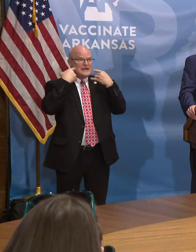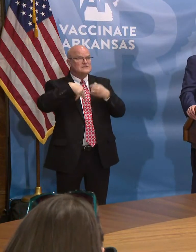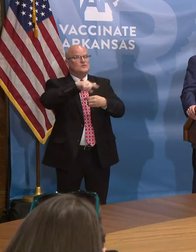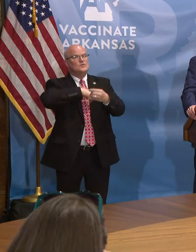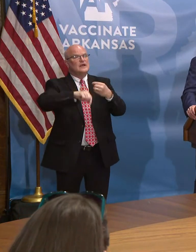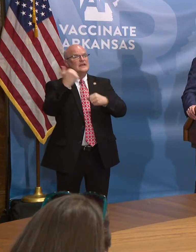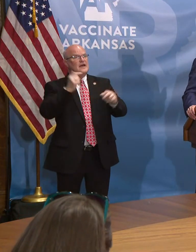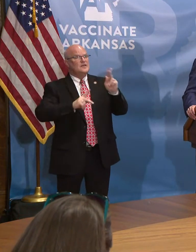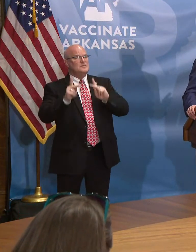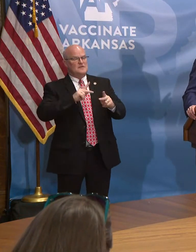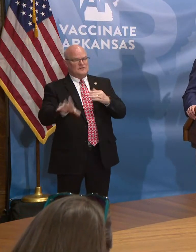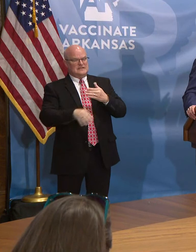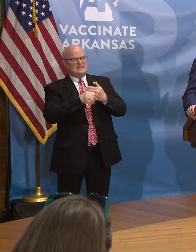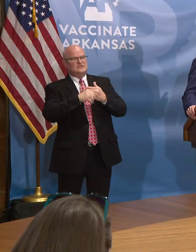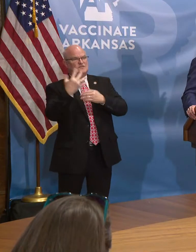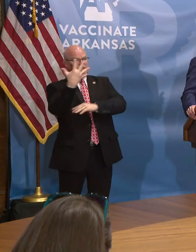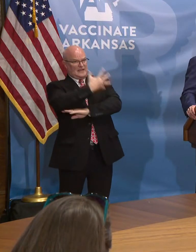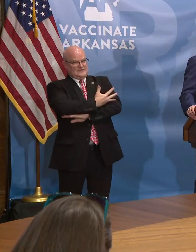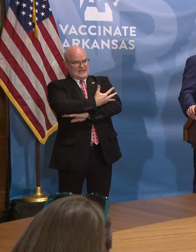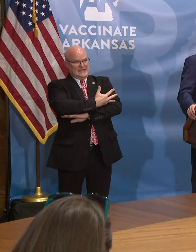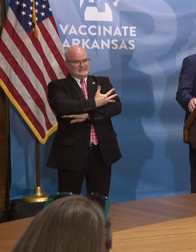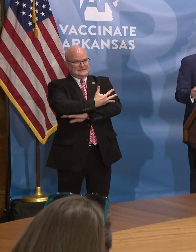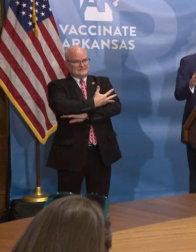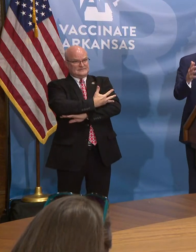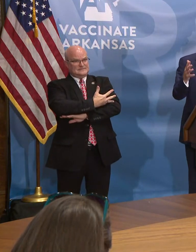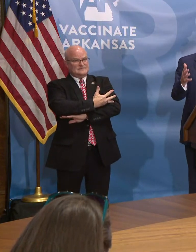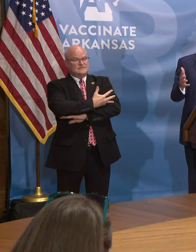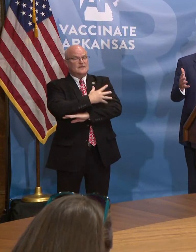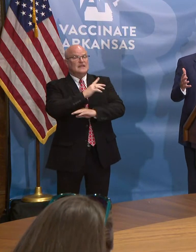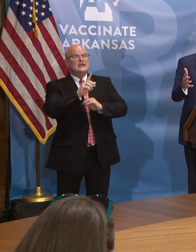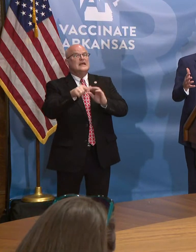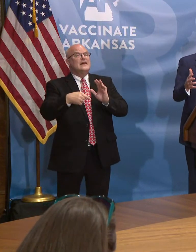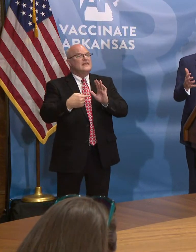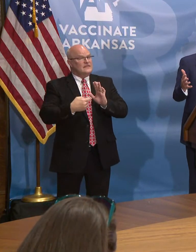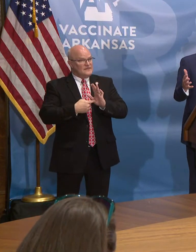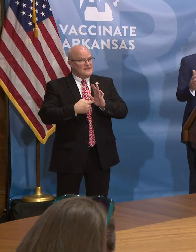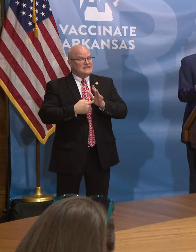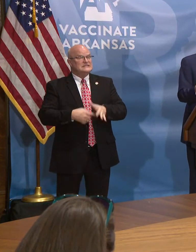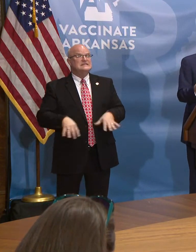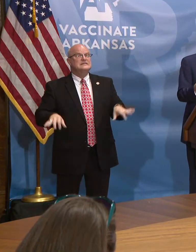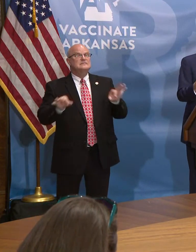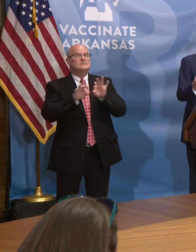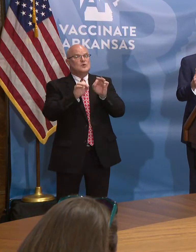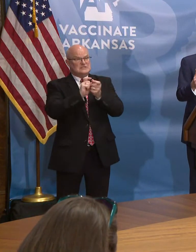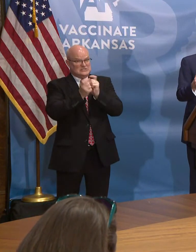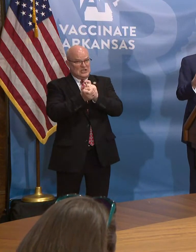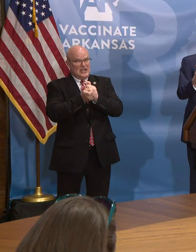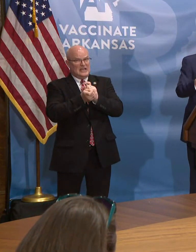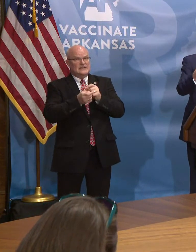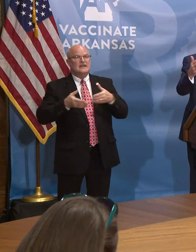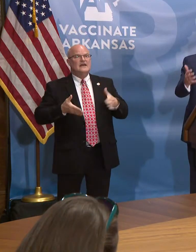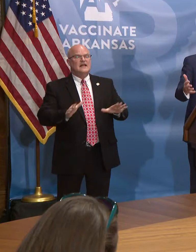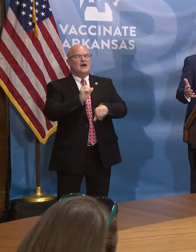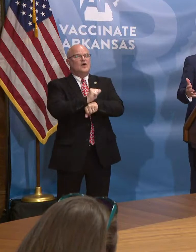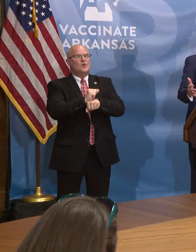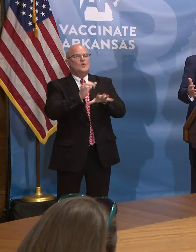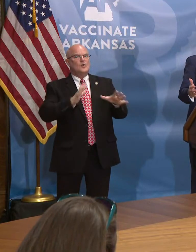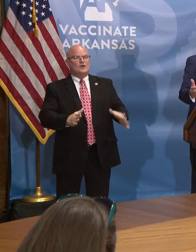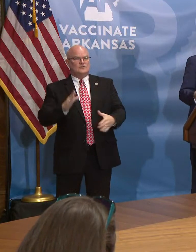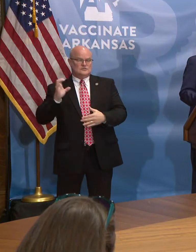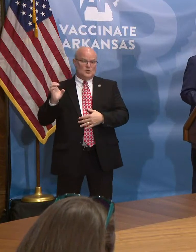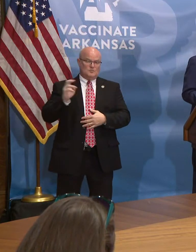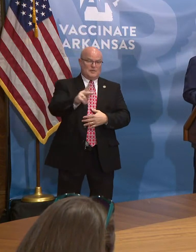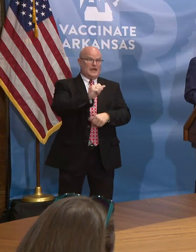around others for additional 5 days. This is a significant change that will allow our workers to get back to